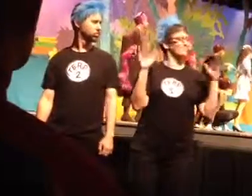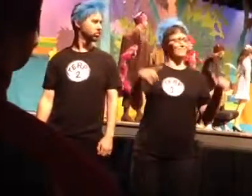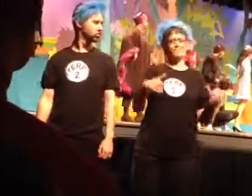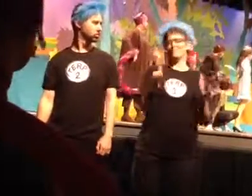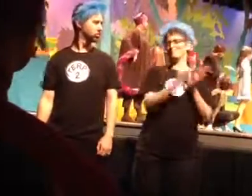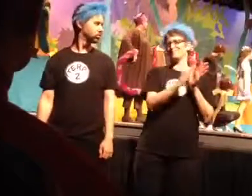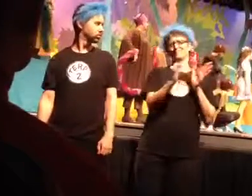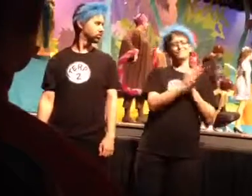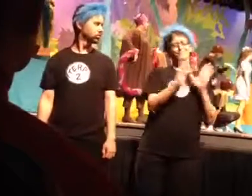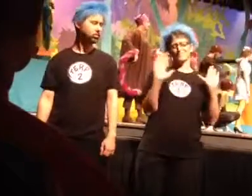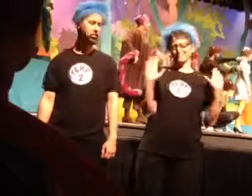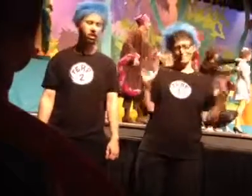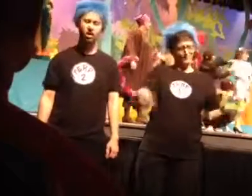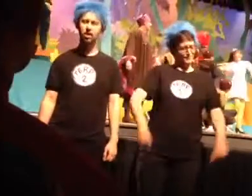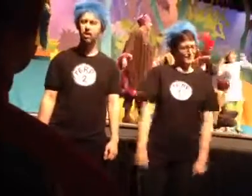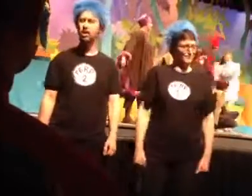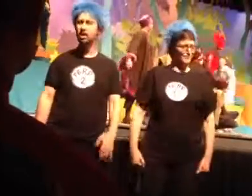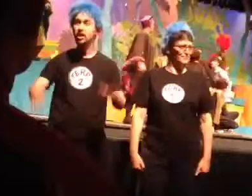really important.